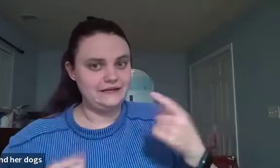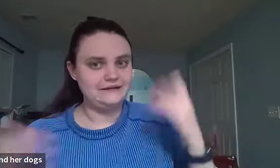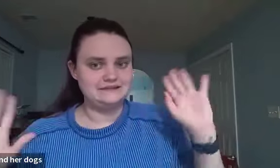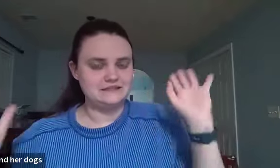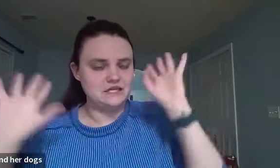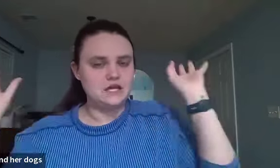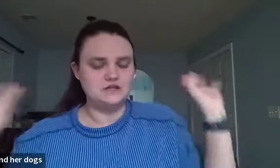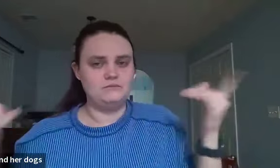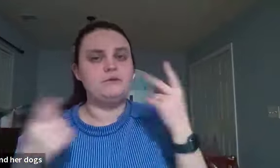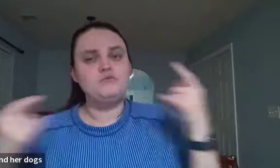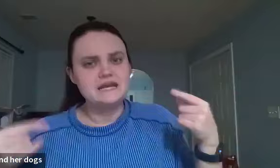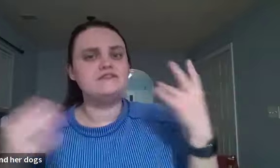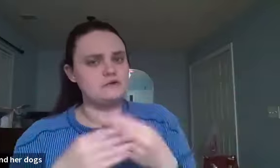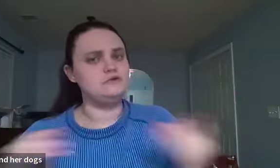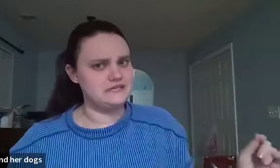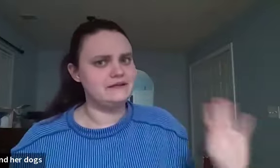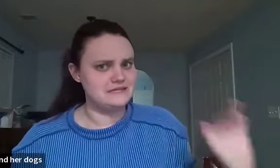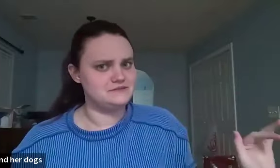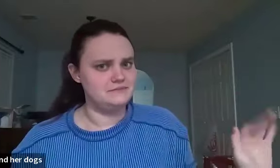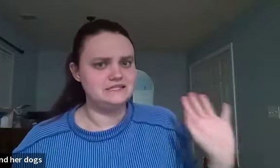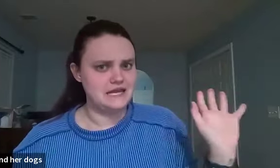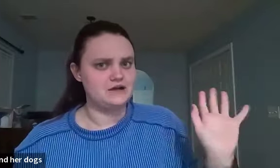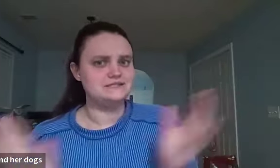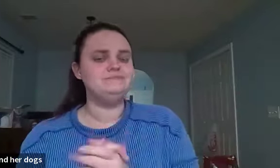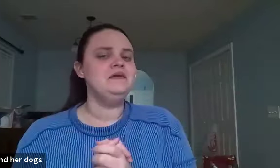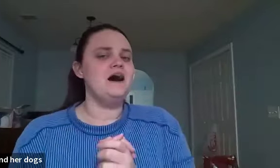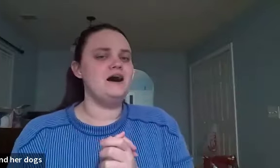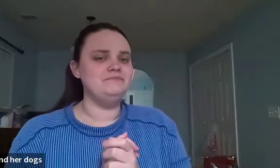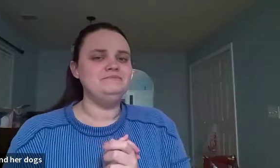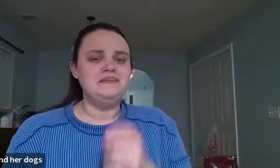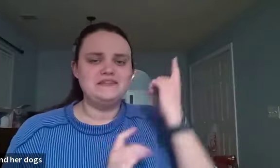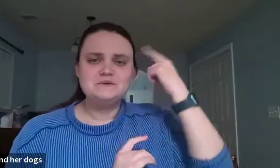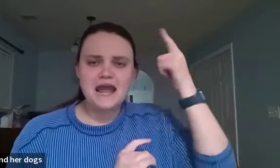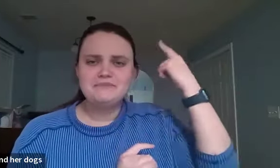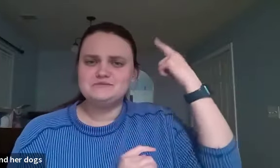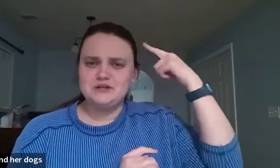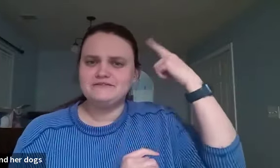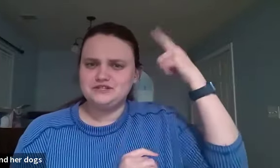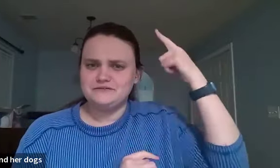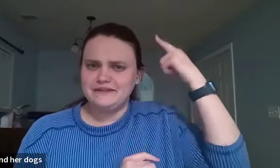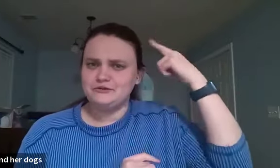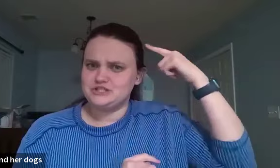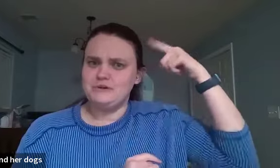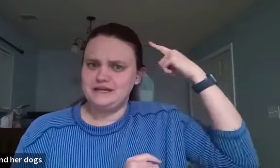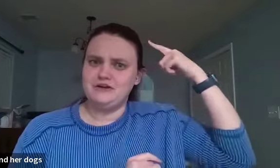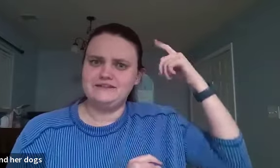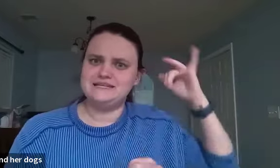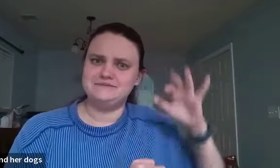winning. They're both winning and they're both losing at the same time. It's chaos. That's what happens when you have two different languages going in your head at the same